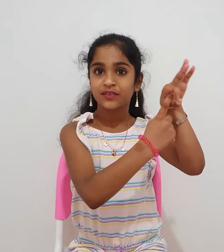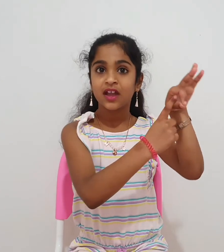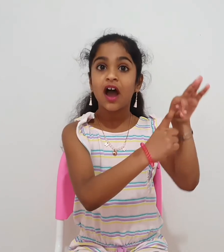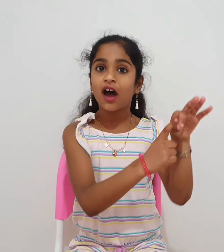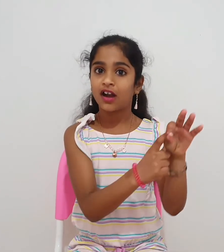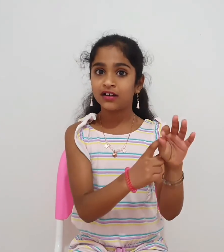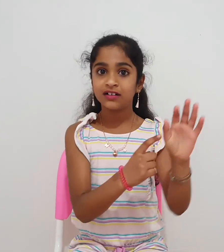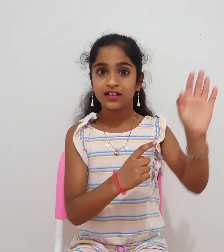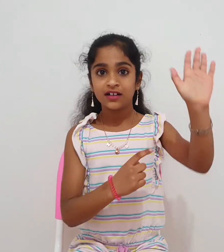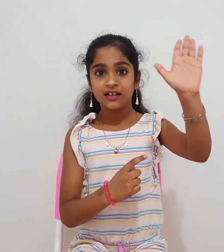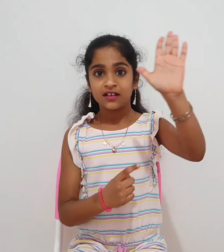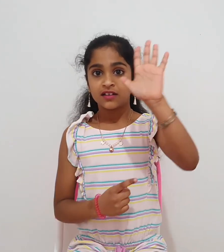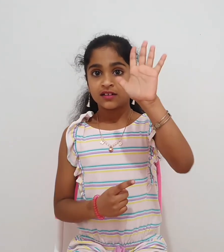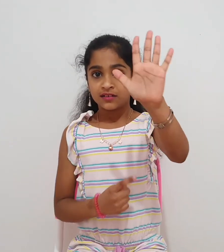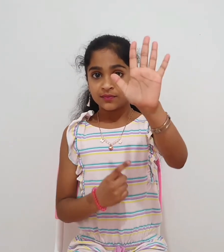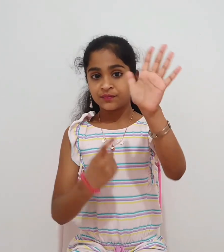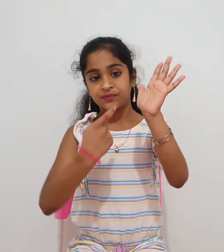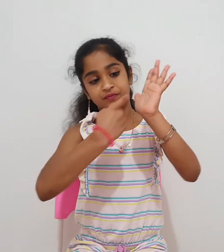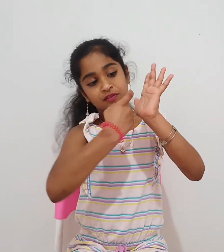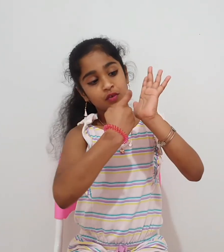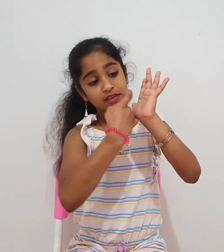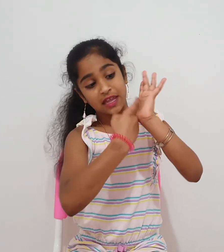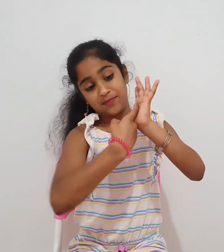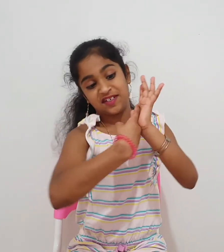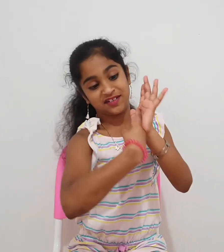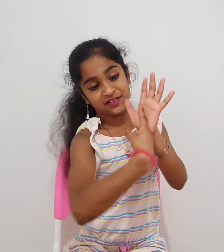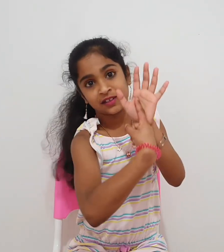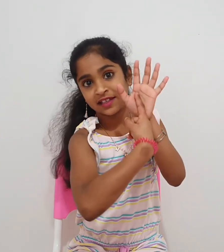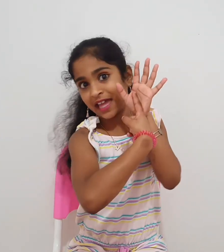R, don't slap it, just like that.